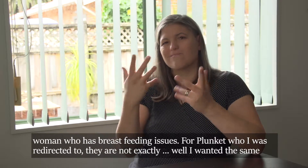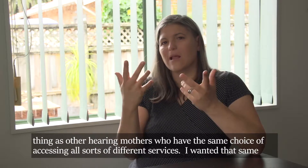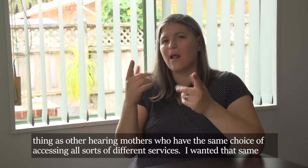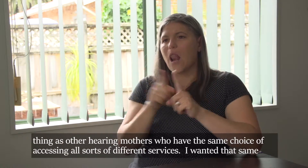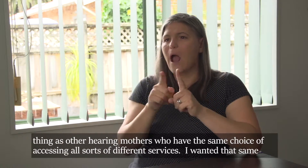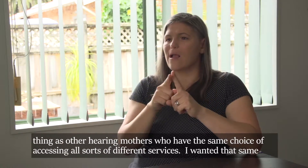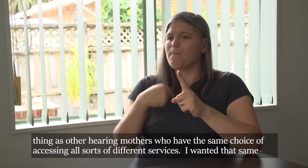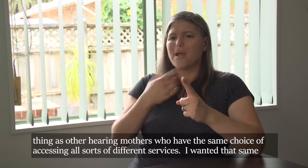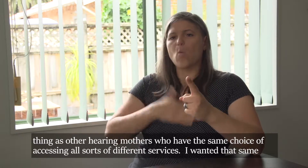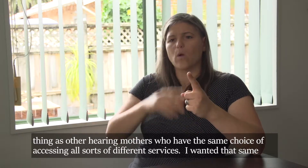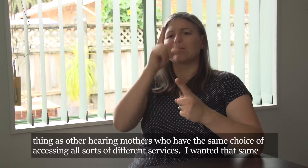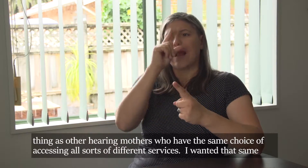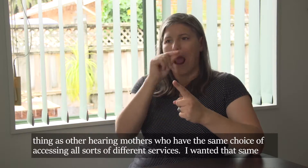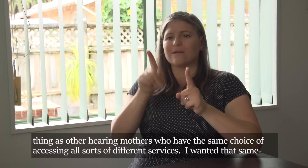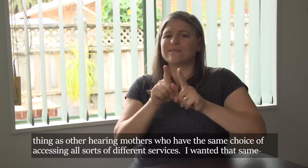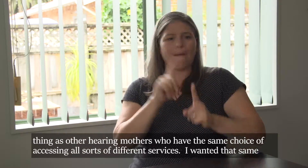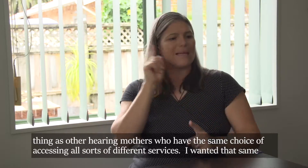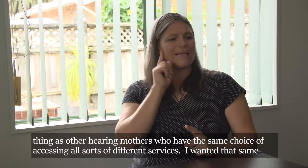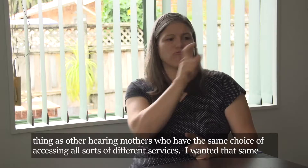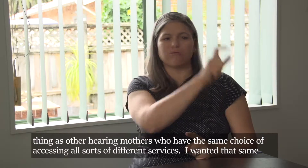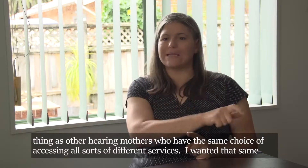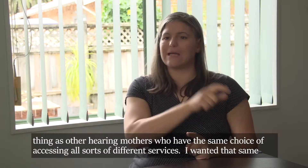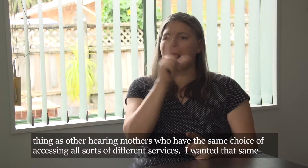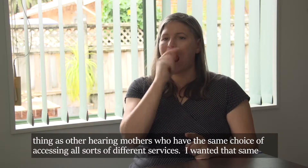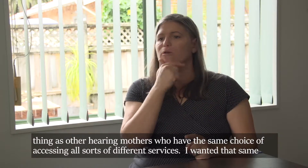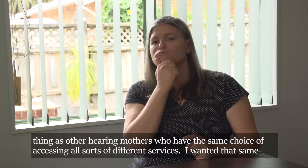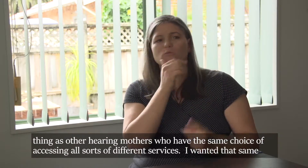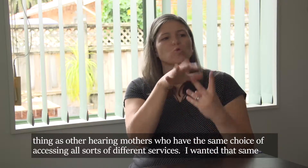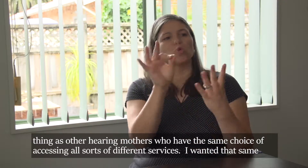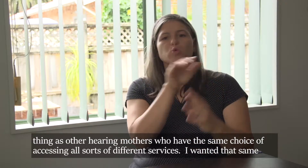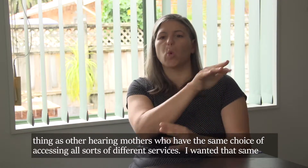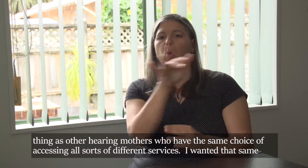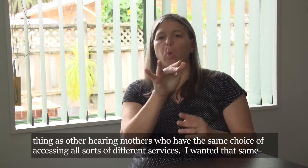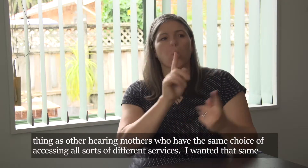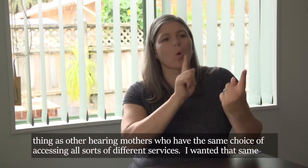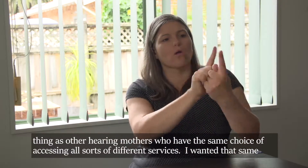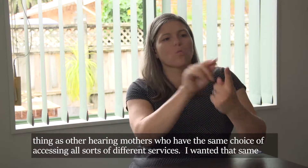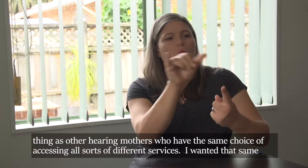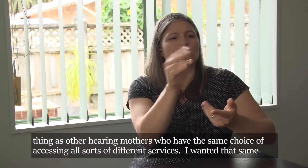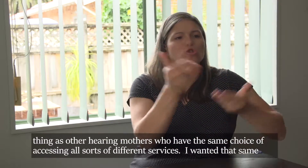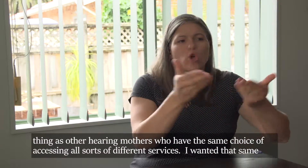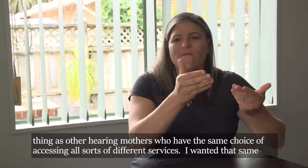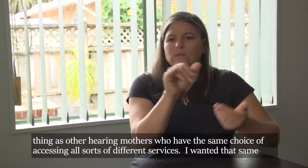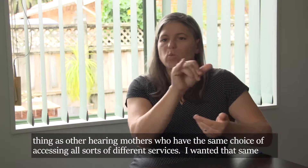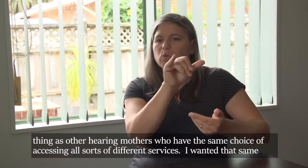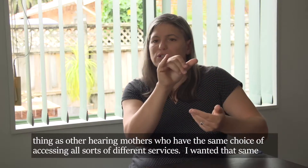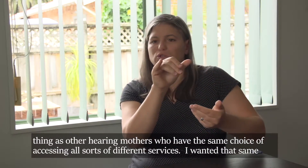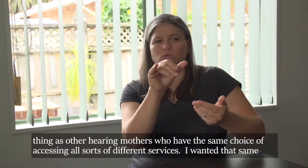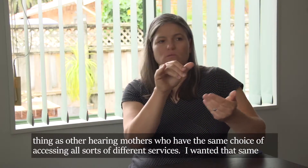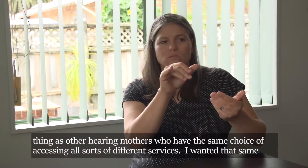thing as other hearing mothers who have the same choice of accessing all sorts of different